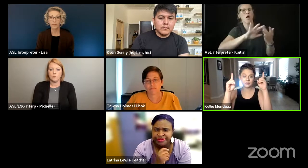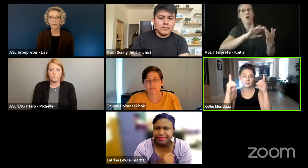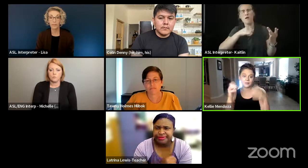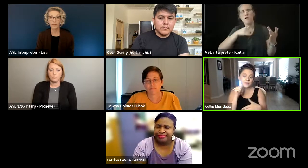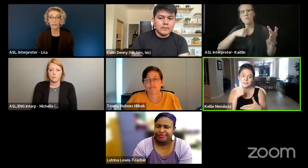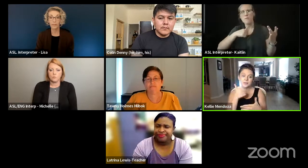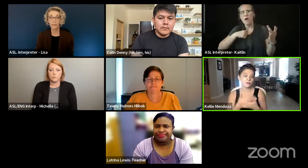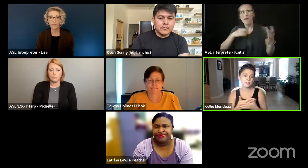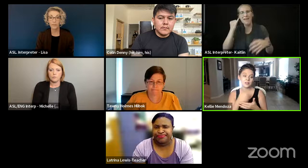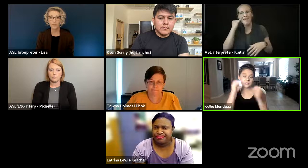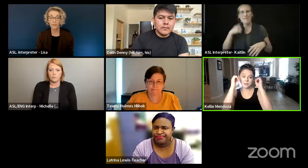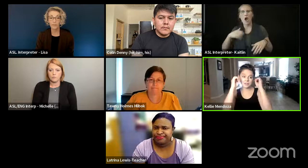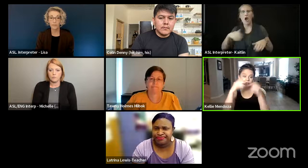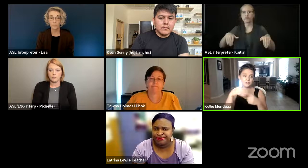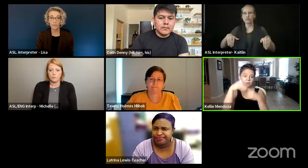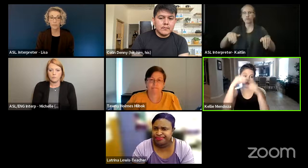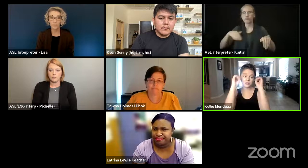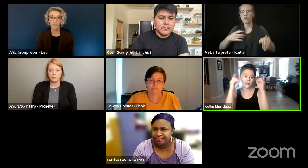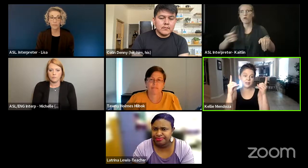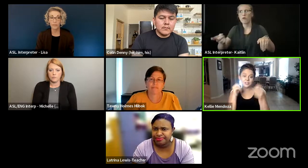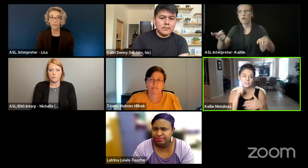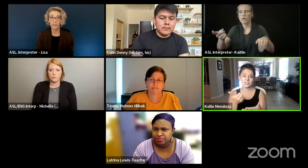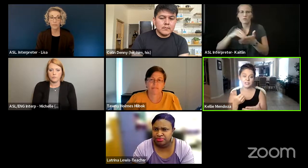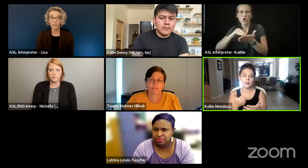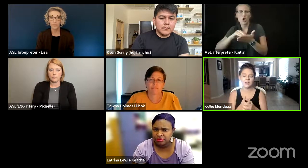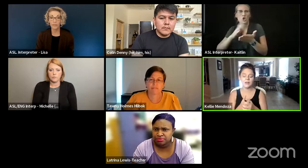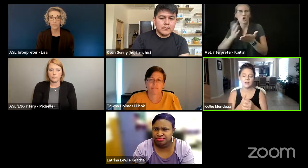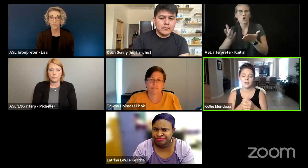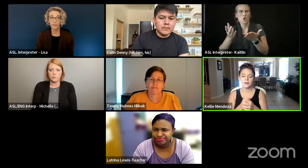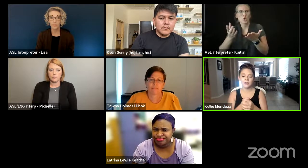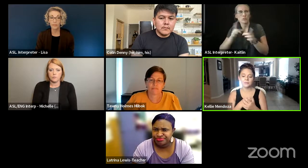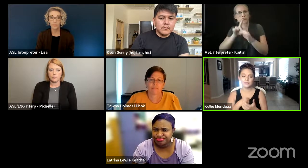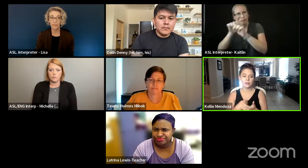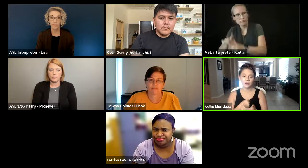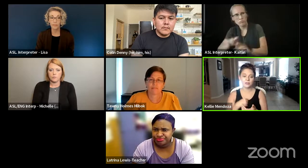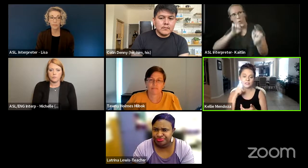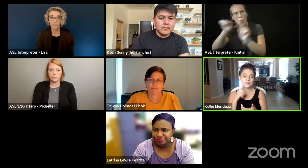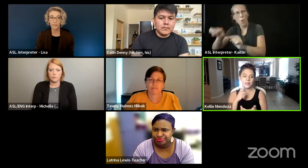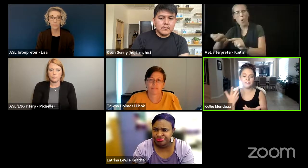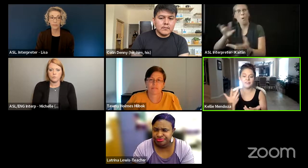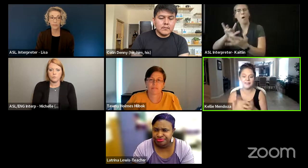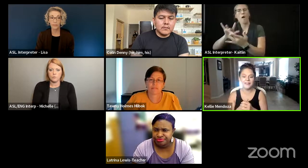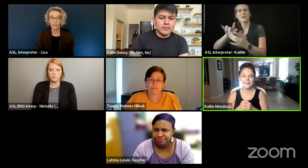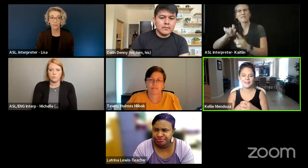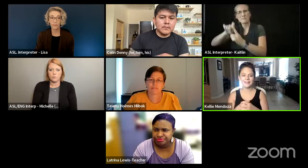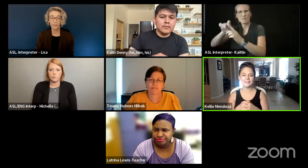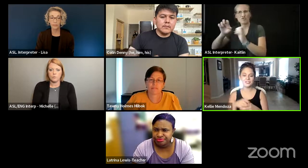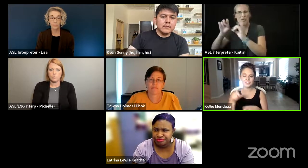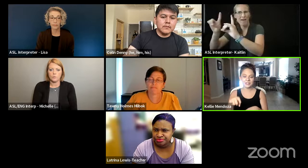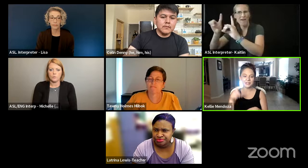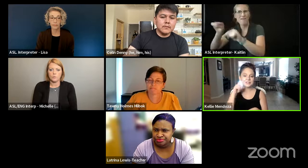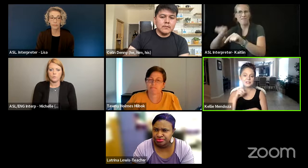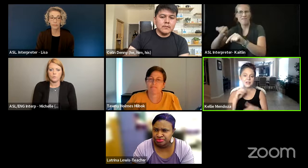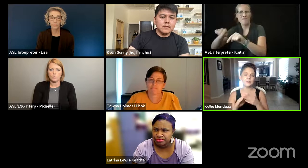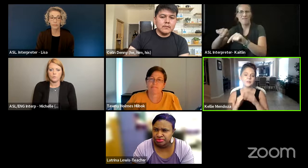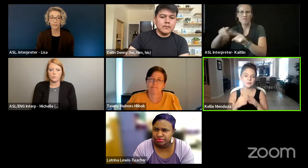ed. My daughter's not special ed. She's just not. Sorry, she's deaf and she needs deaf